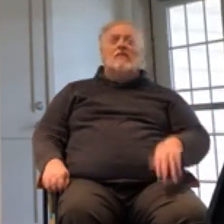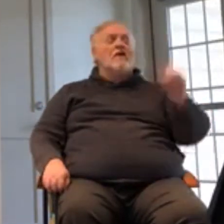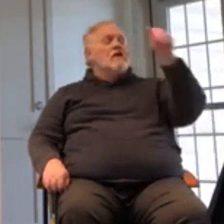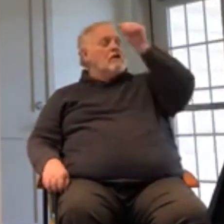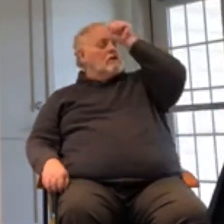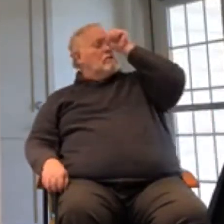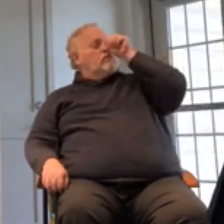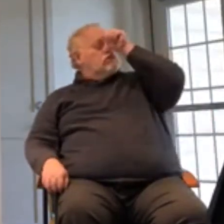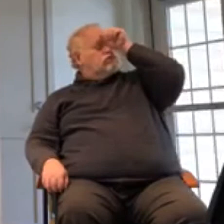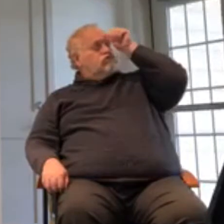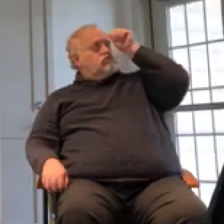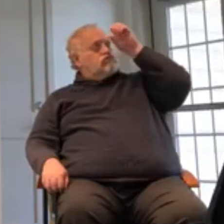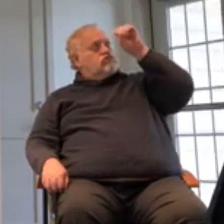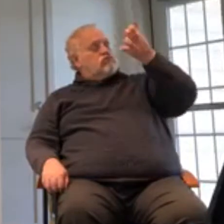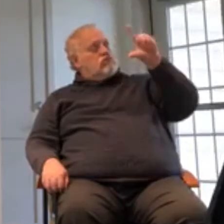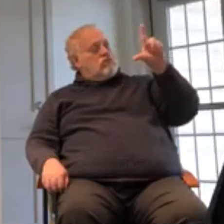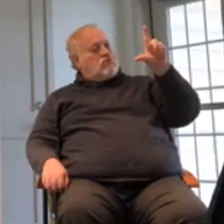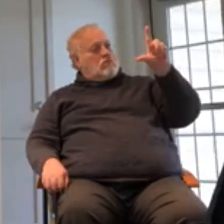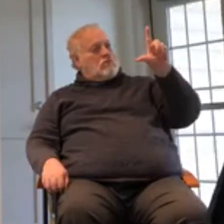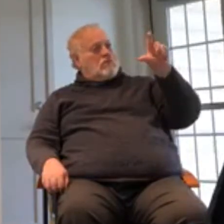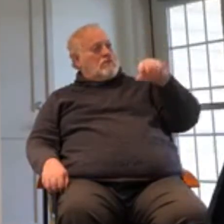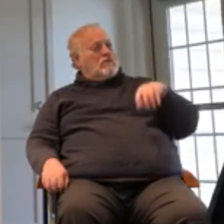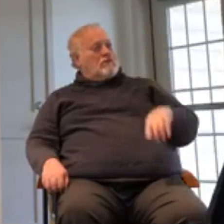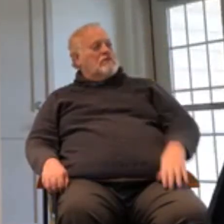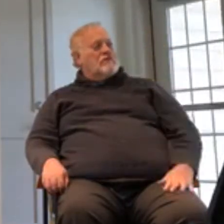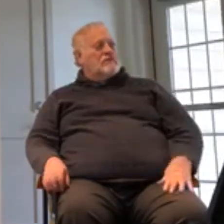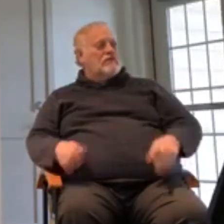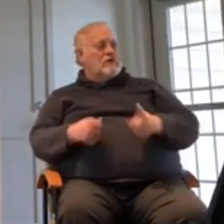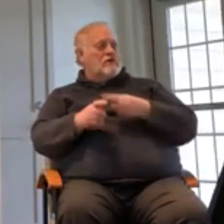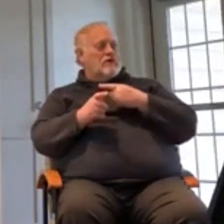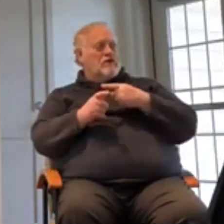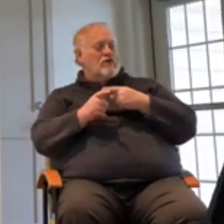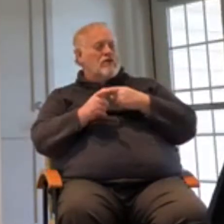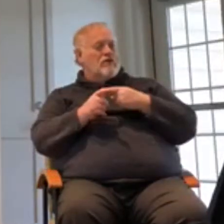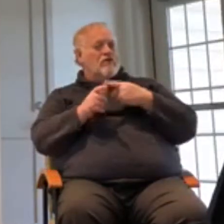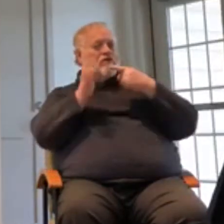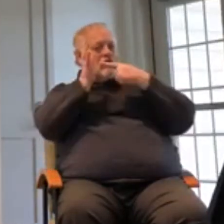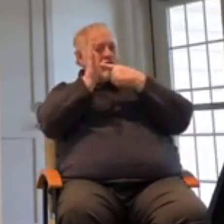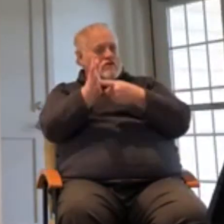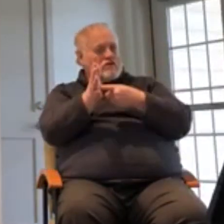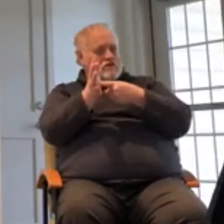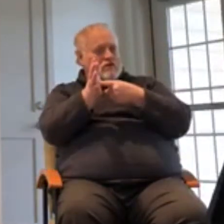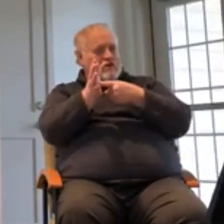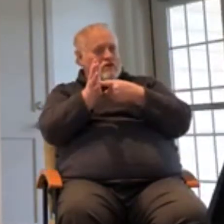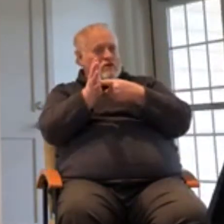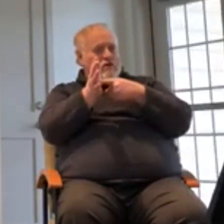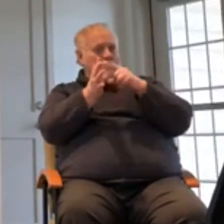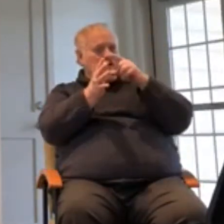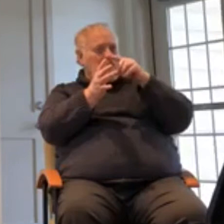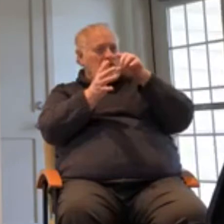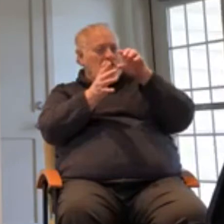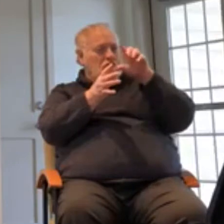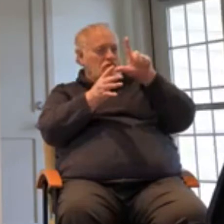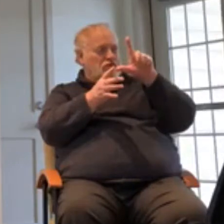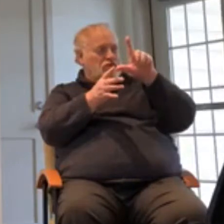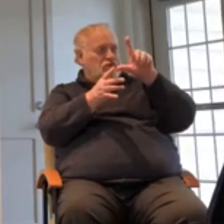oil, the Bible says. The first sign of flies among the flock.